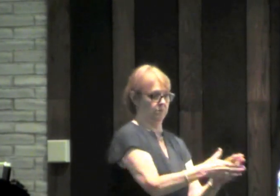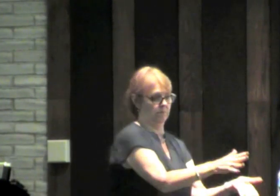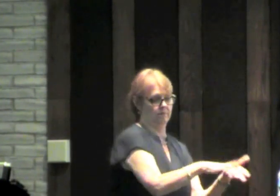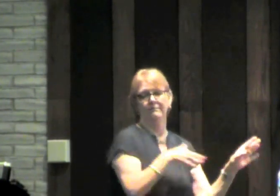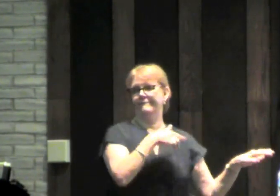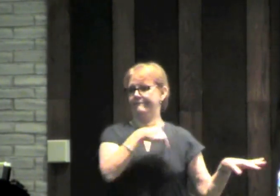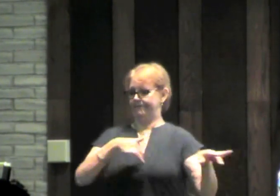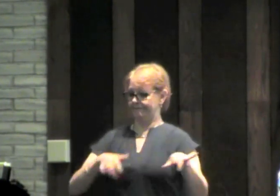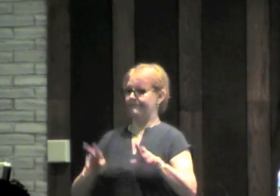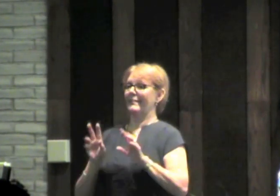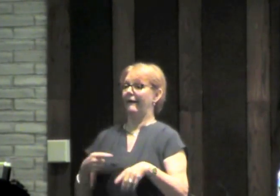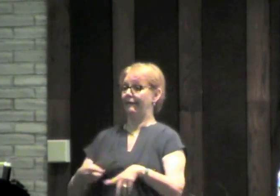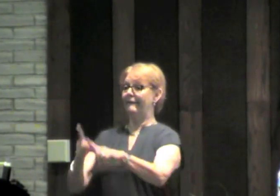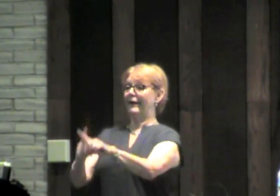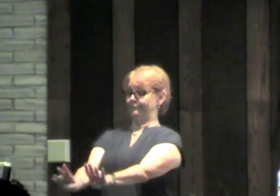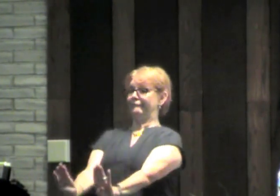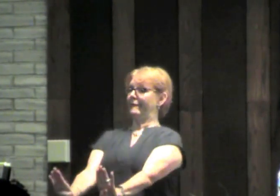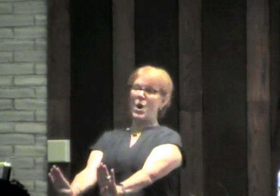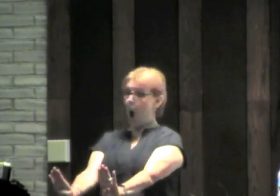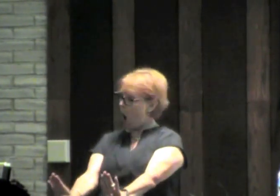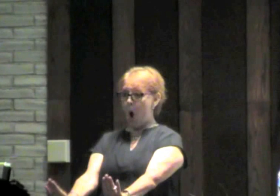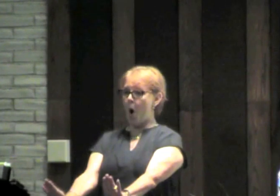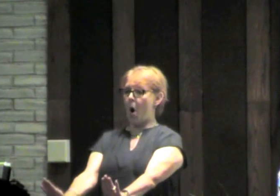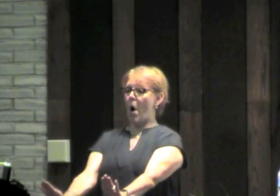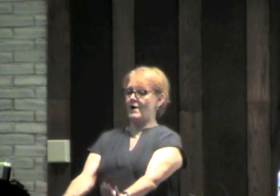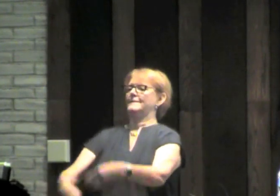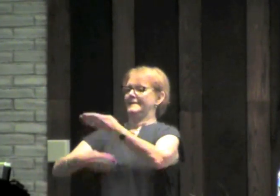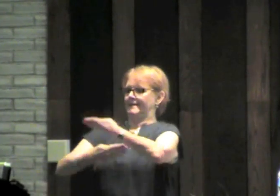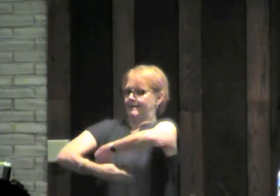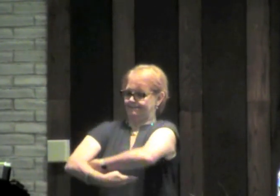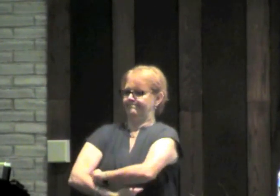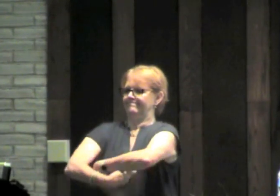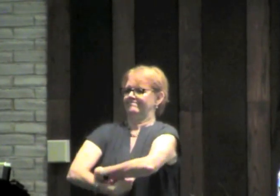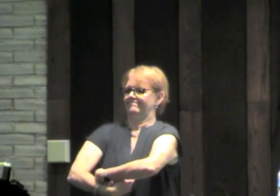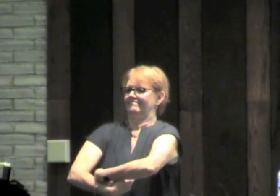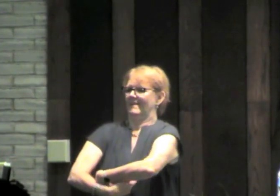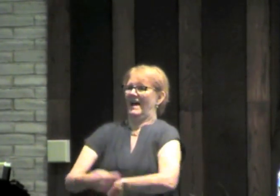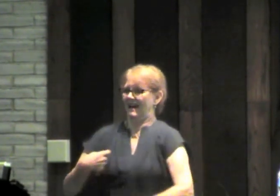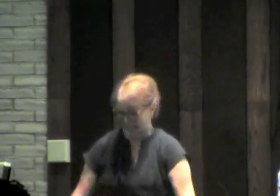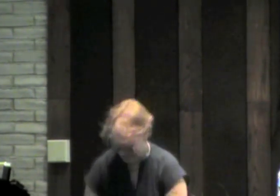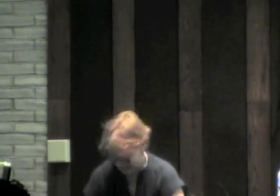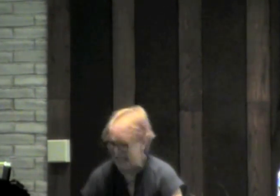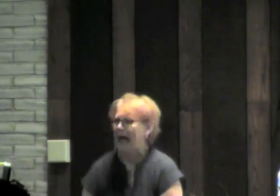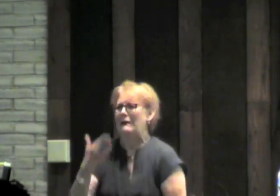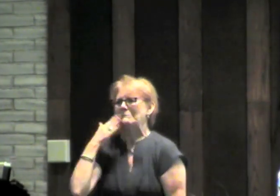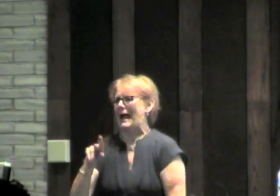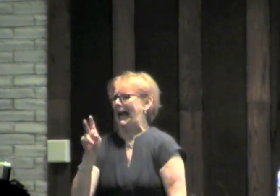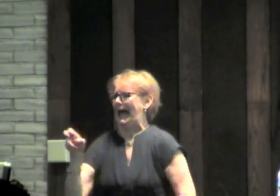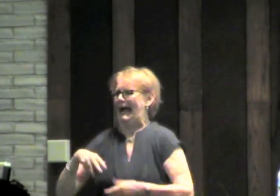And you take off your shoes and sit in. And then when you're there, you have to sit with your legs crossed. And you know, my